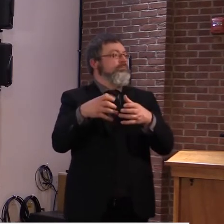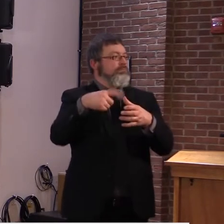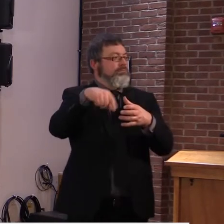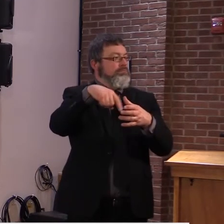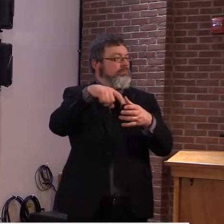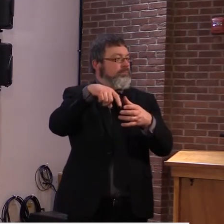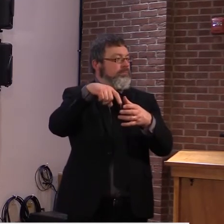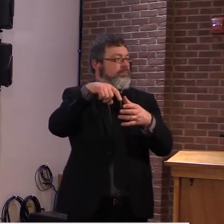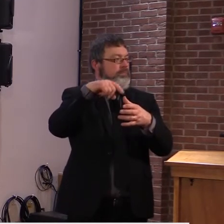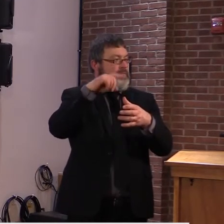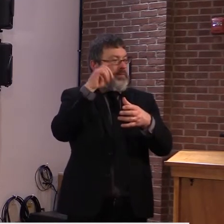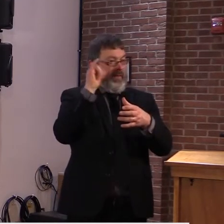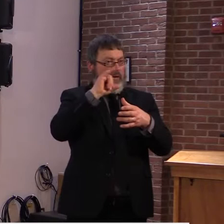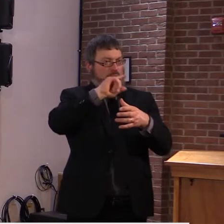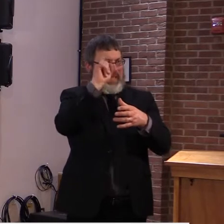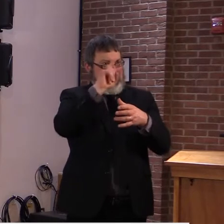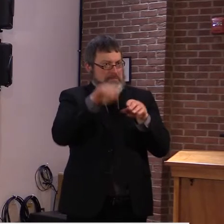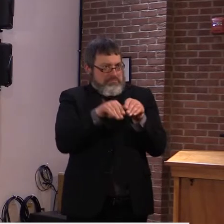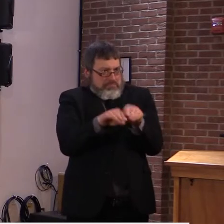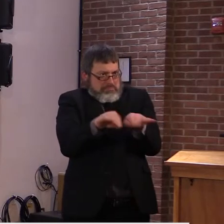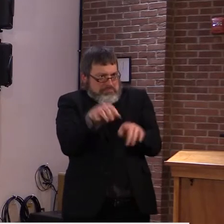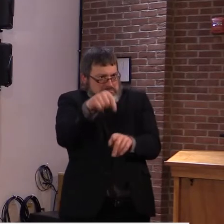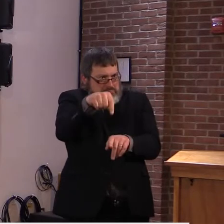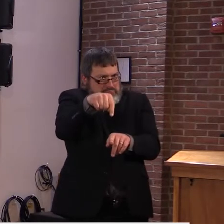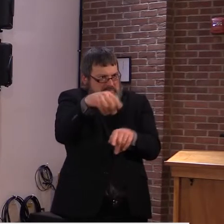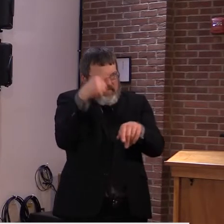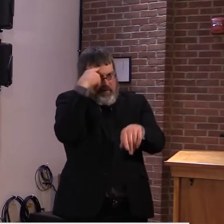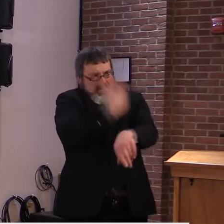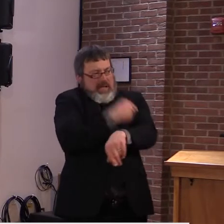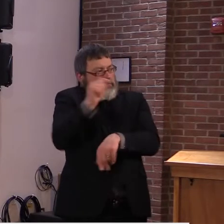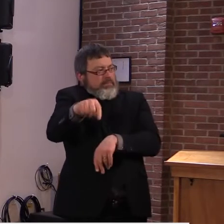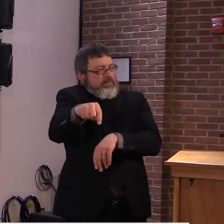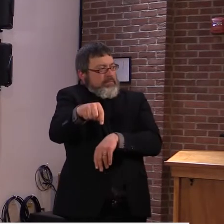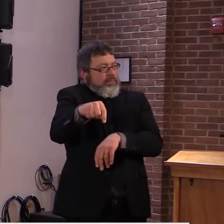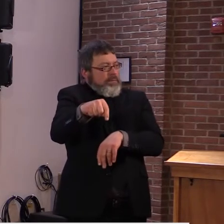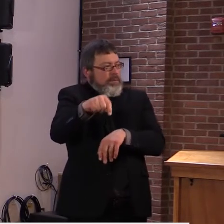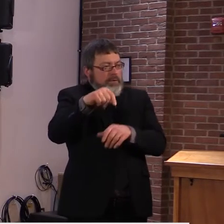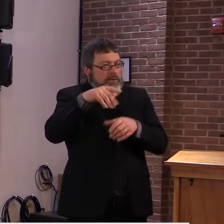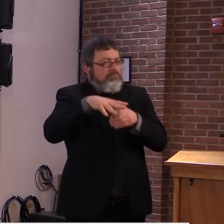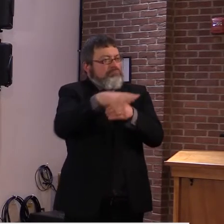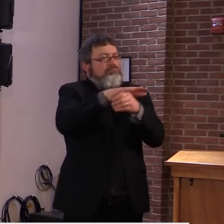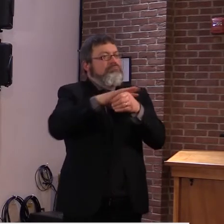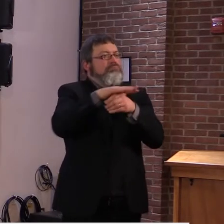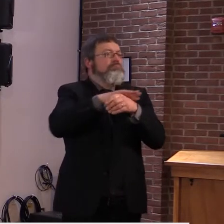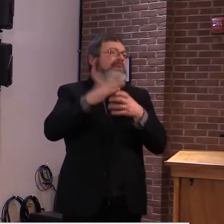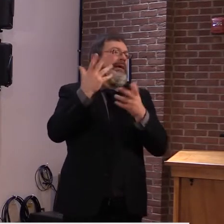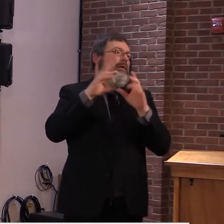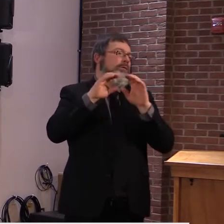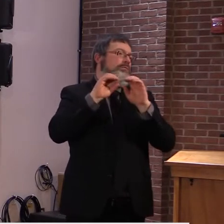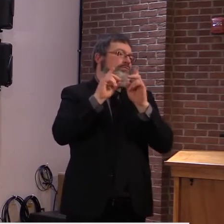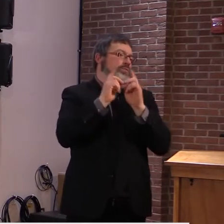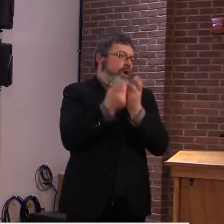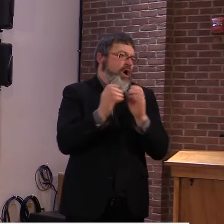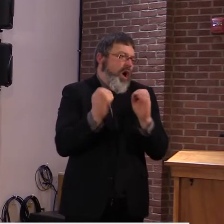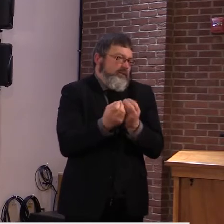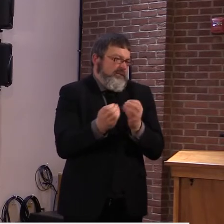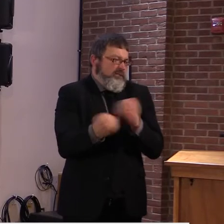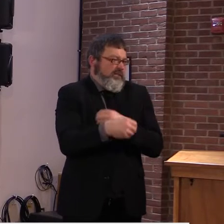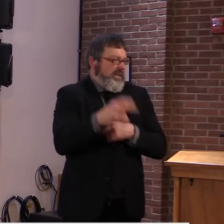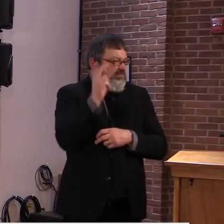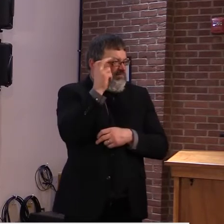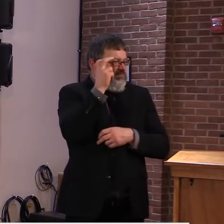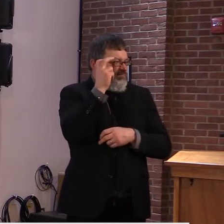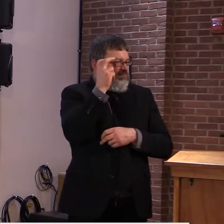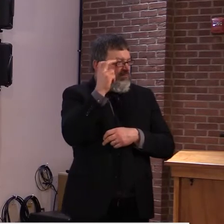involves our district health offices, and they've always been very steady partners in the vaccine distribution process